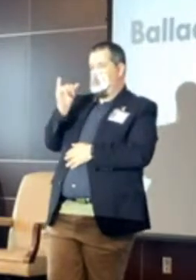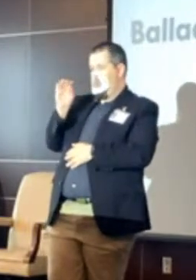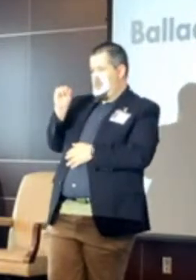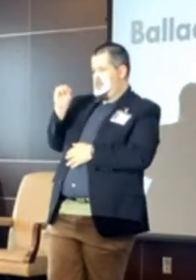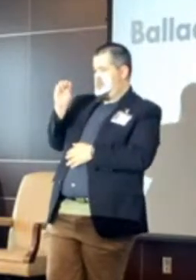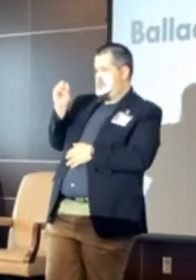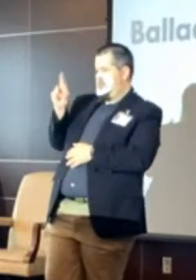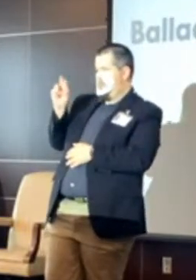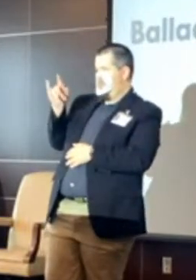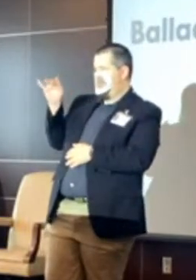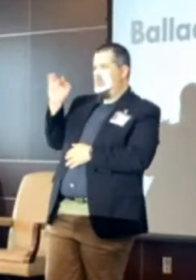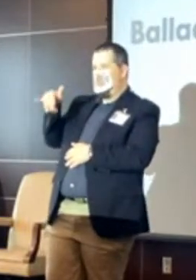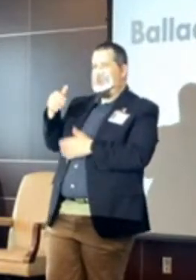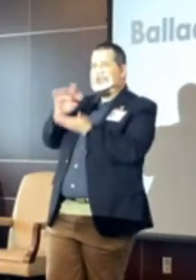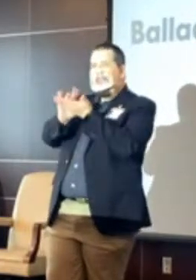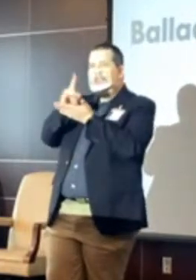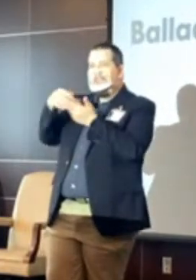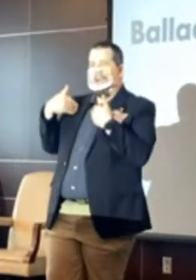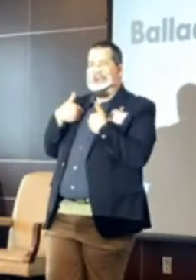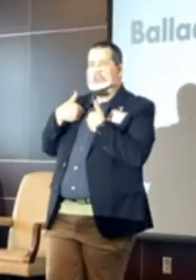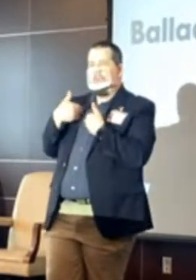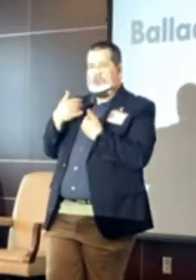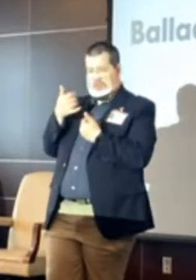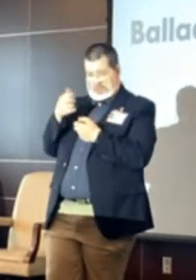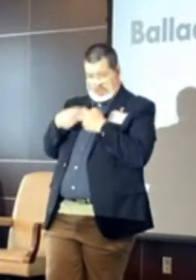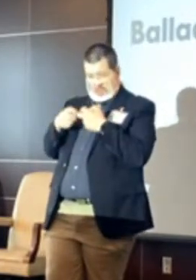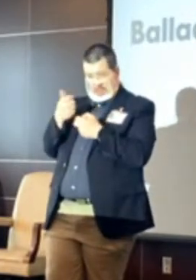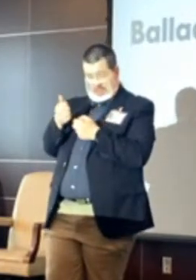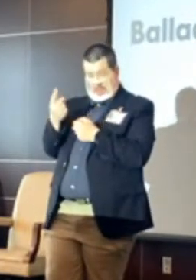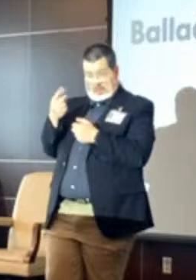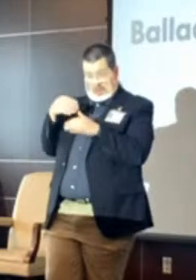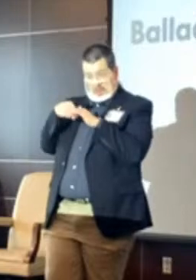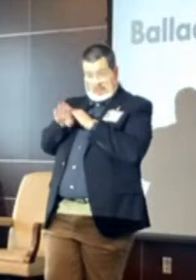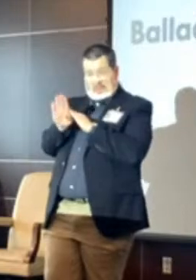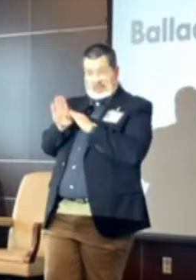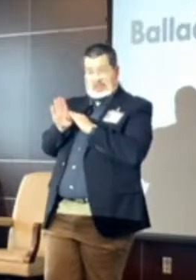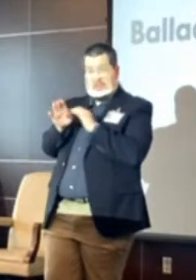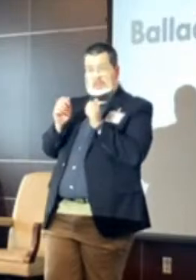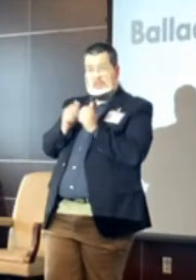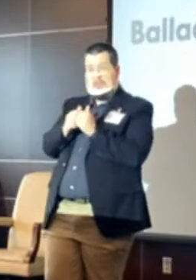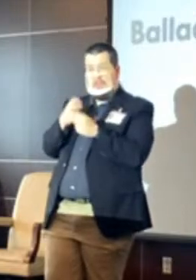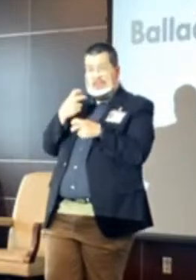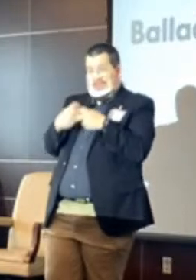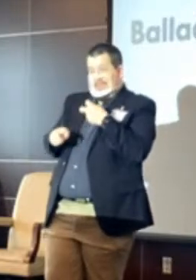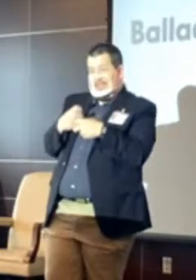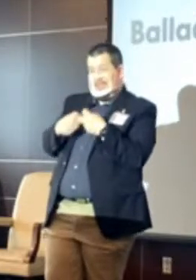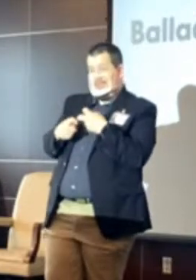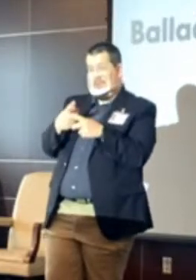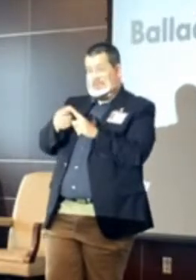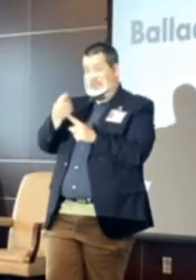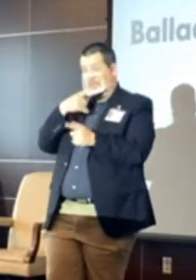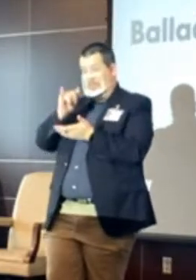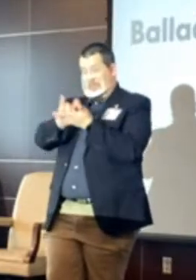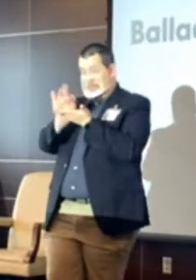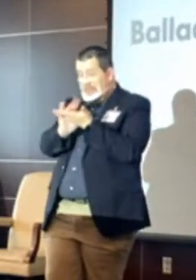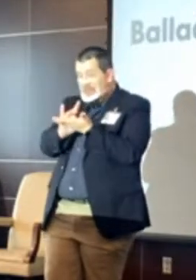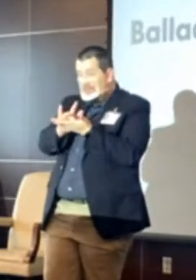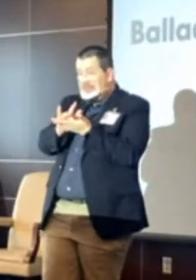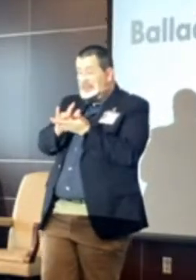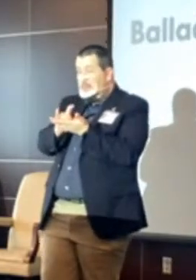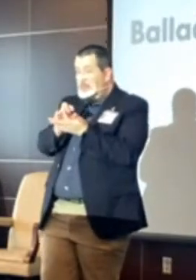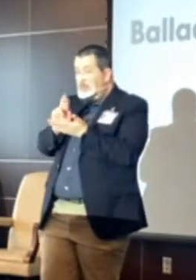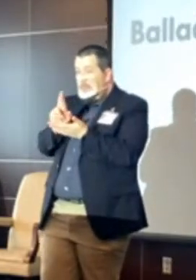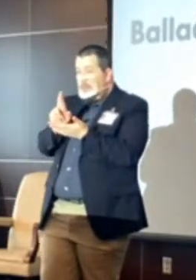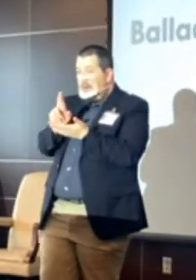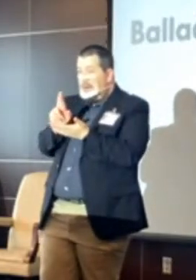the misinformation about it. Have you had any issues locally? Has anyone come in maybe with issues from taking it, or